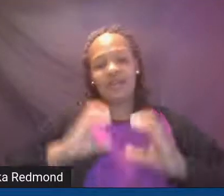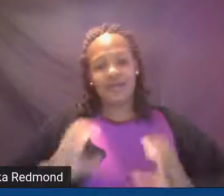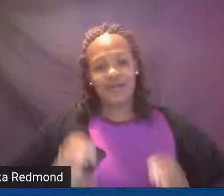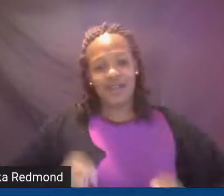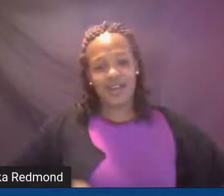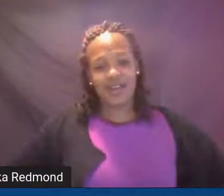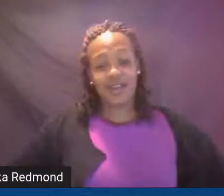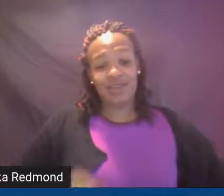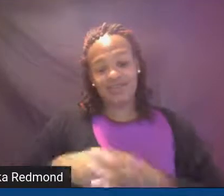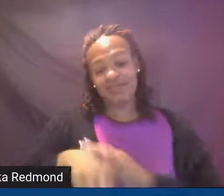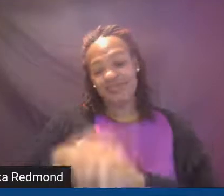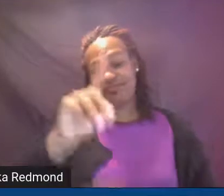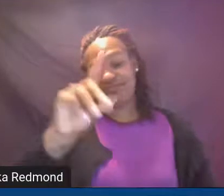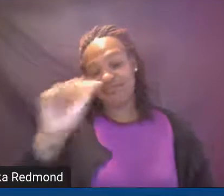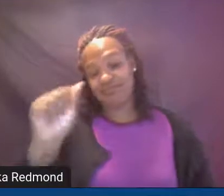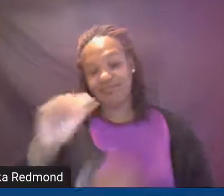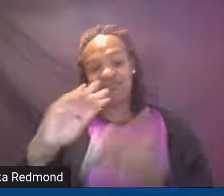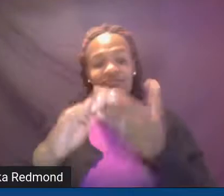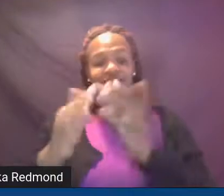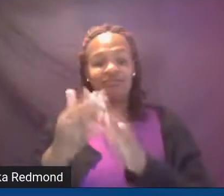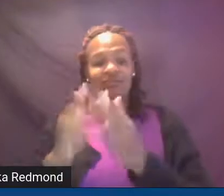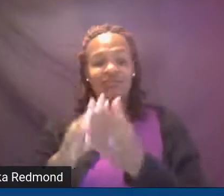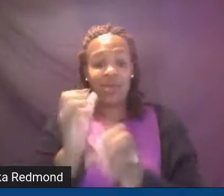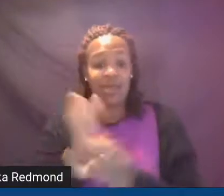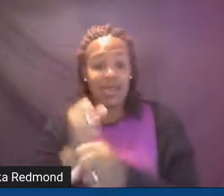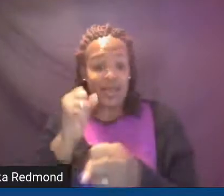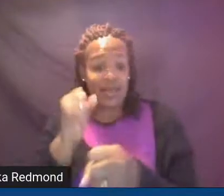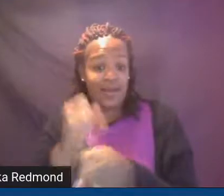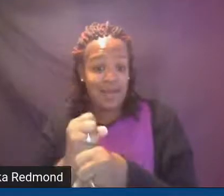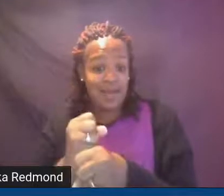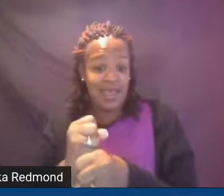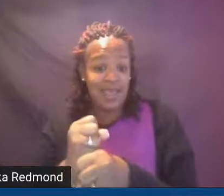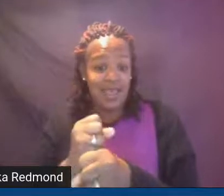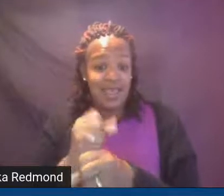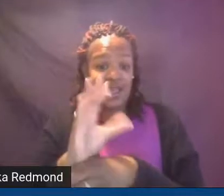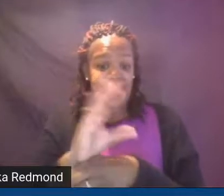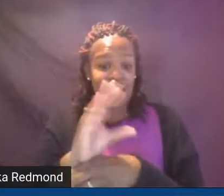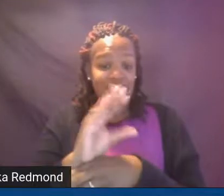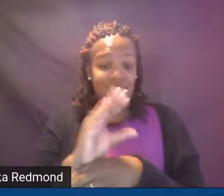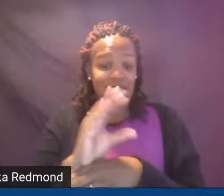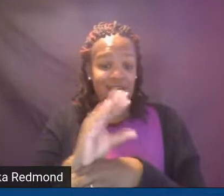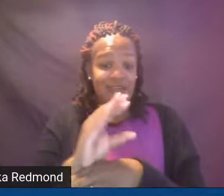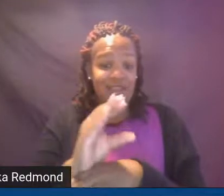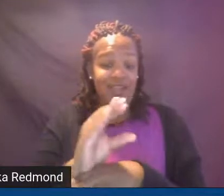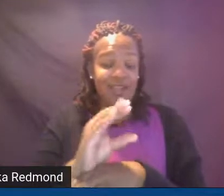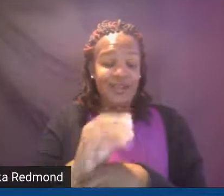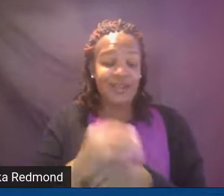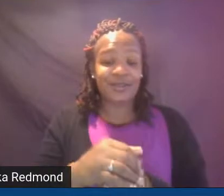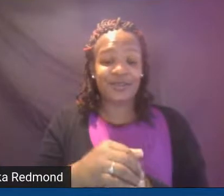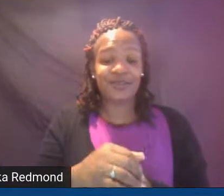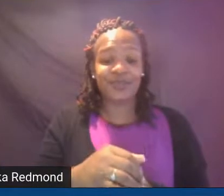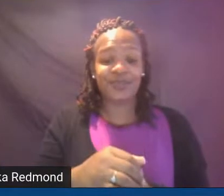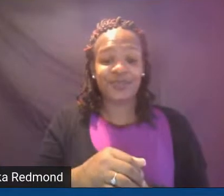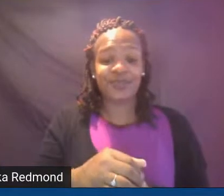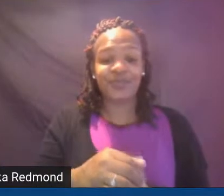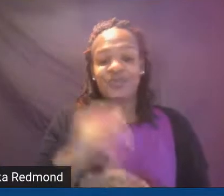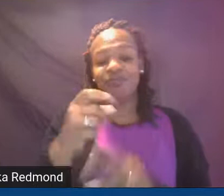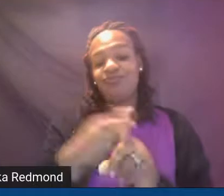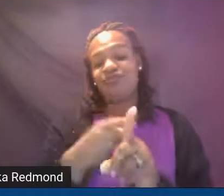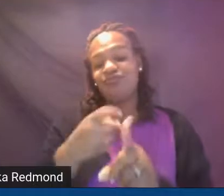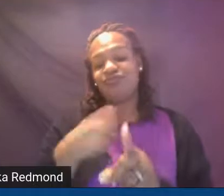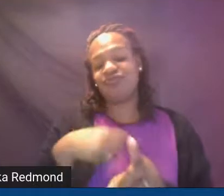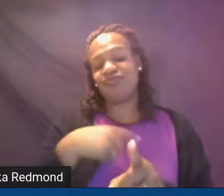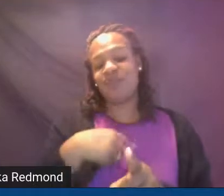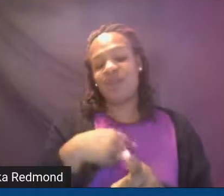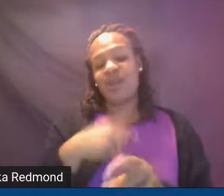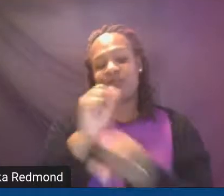community, we made a video from some of the people whom we have placed at one of our employer partner.